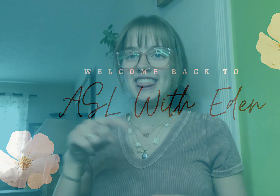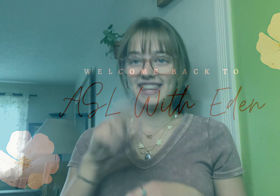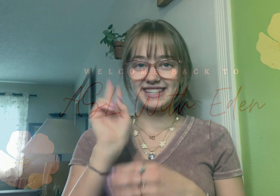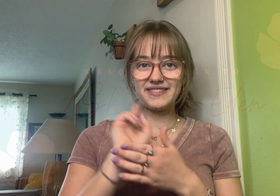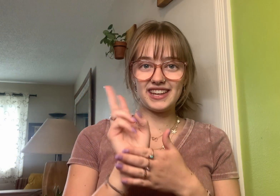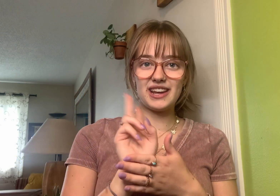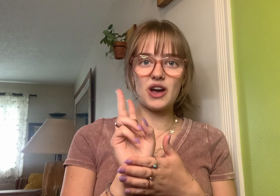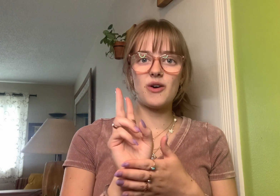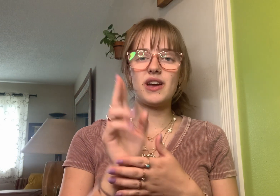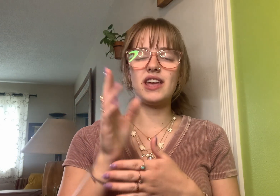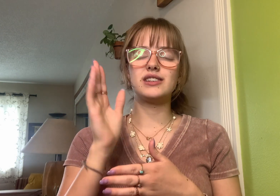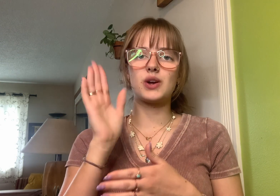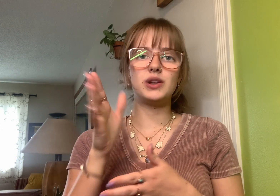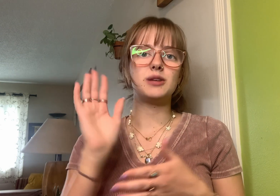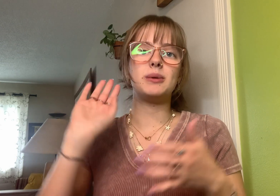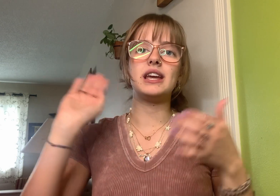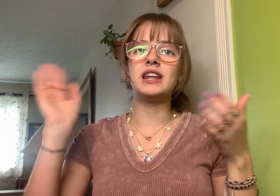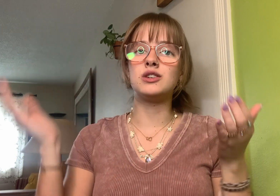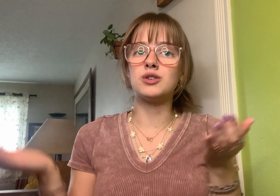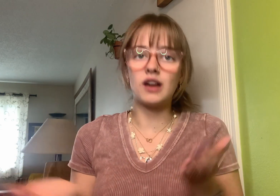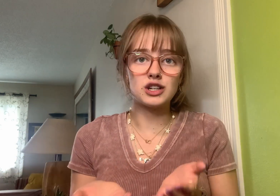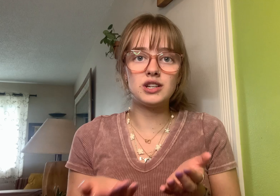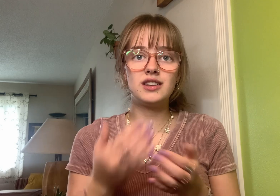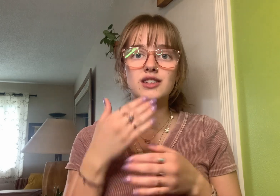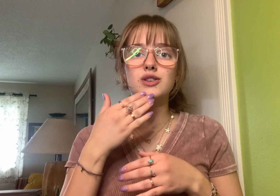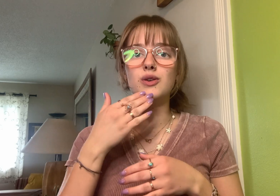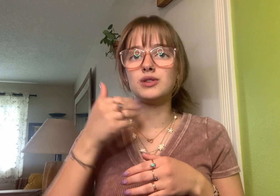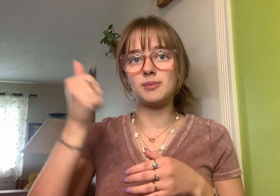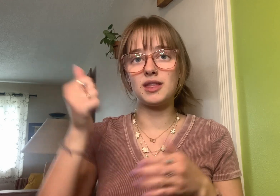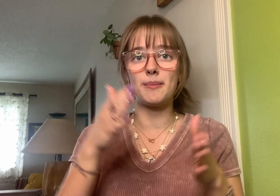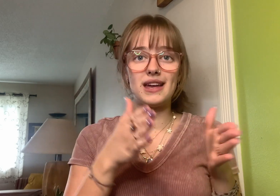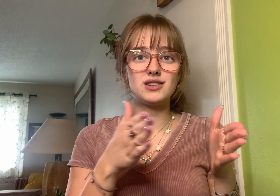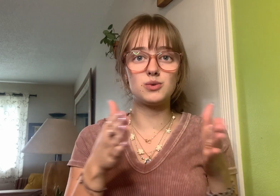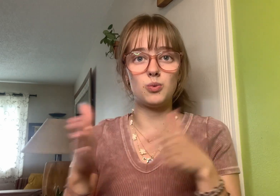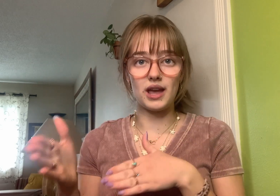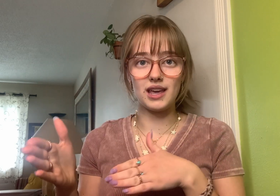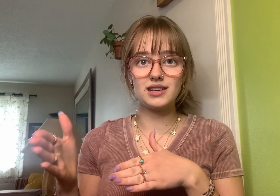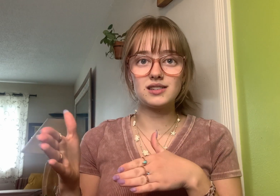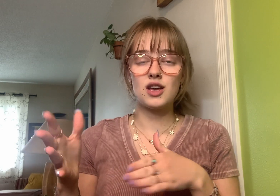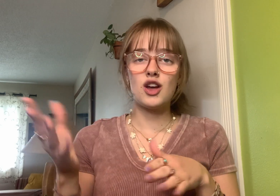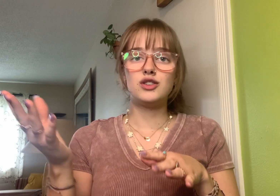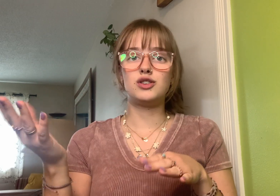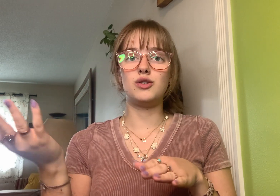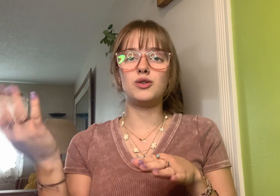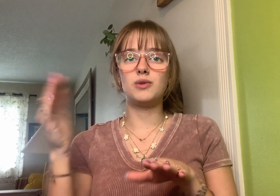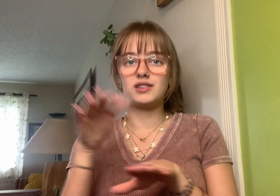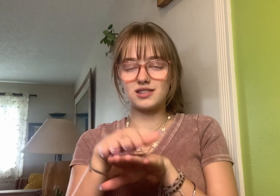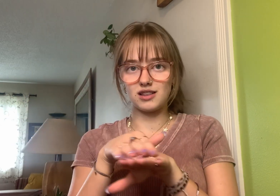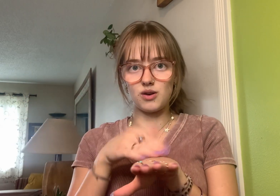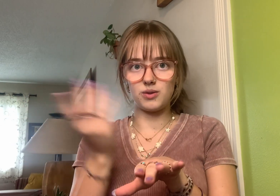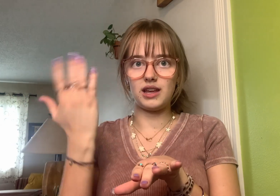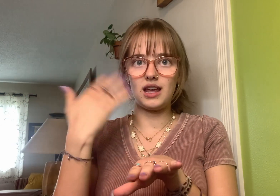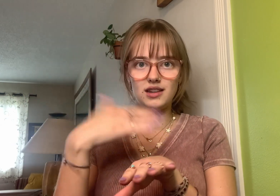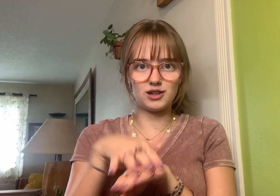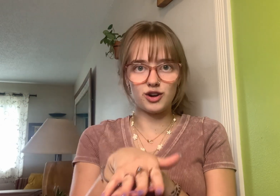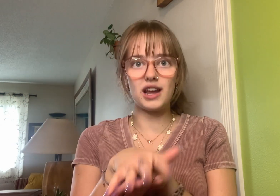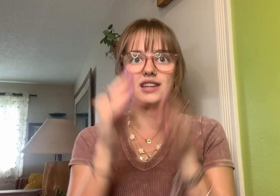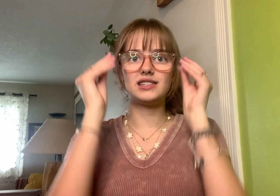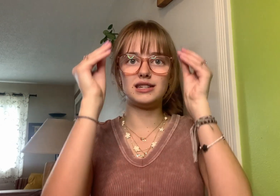This video is going to be an introduction to some of the best ways to slowly integrate